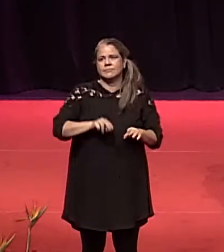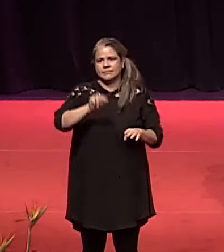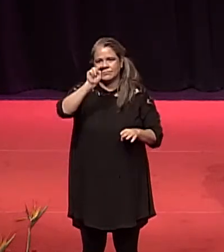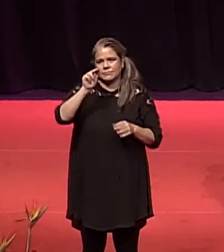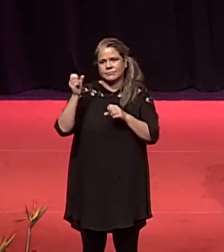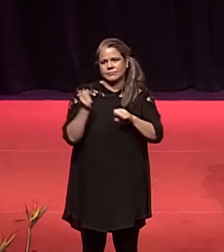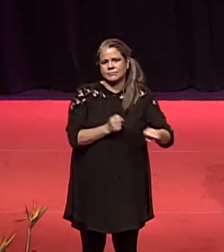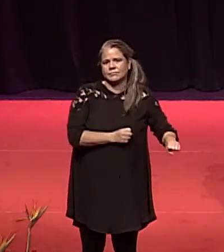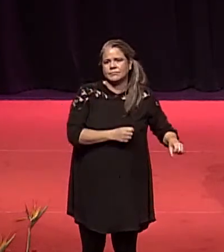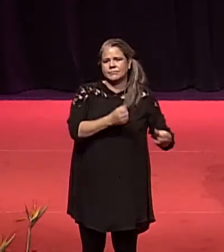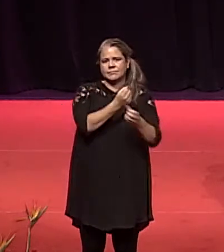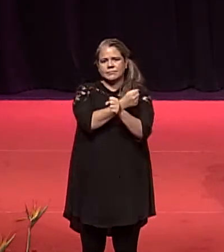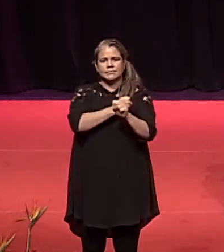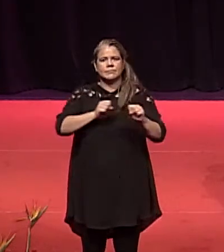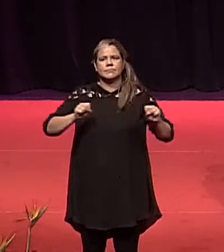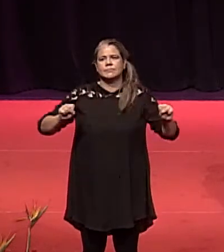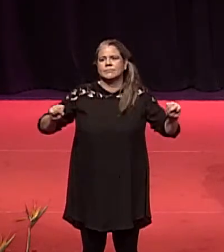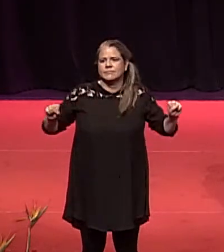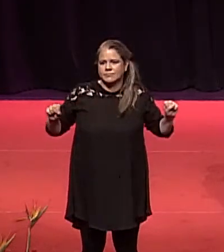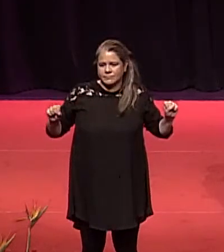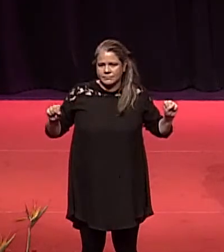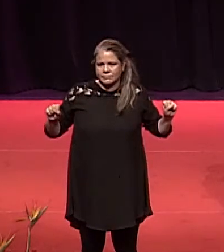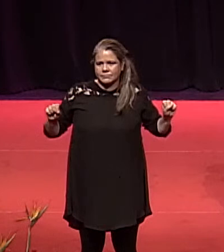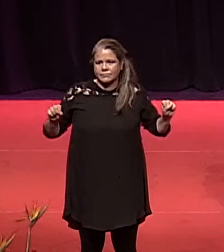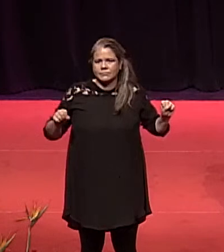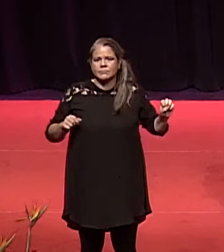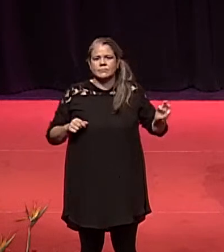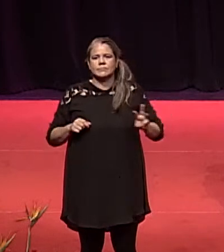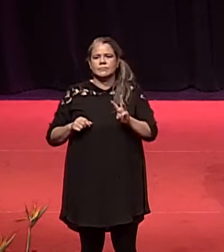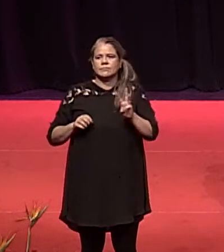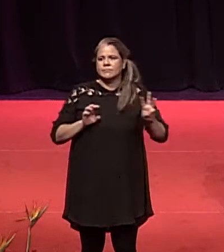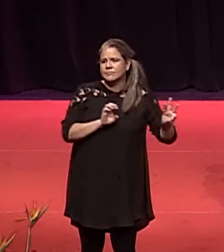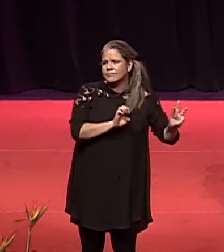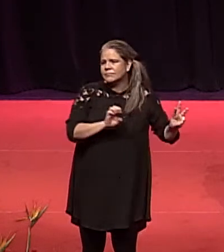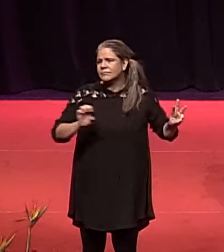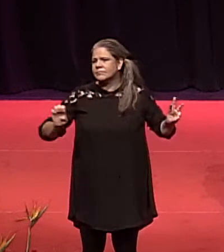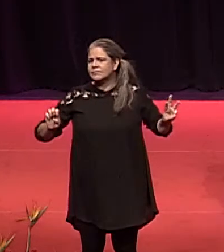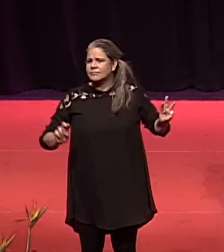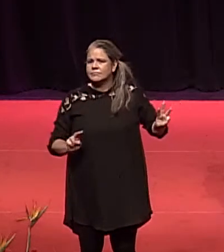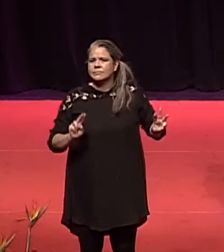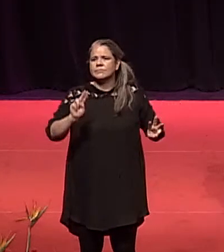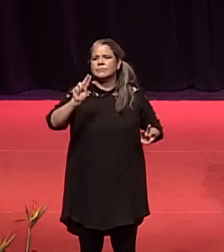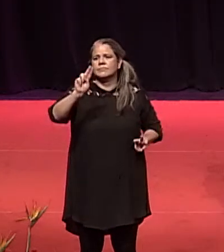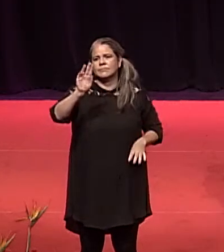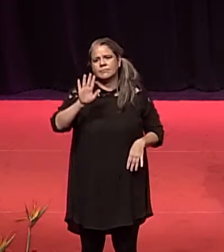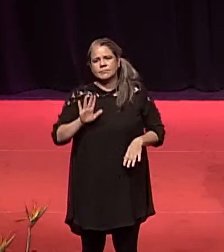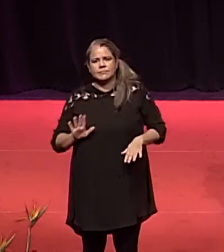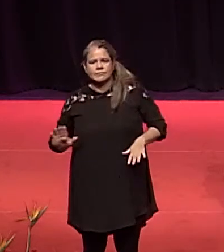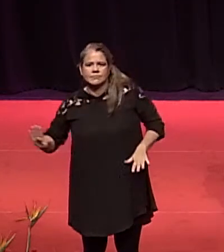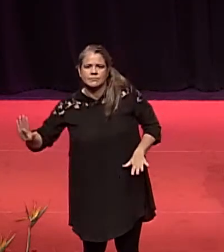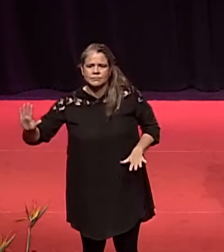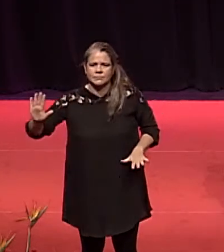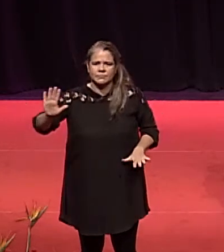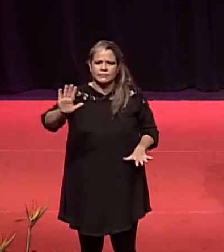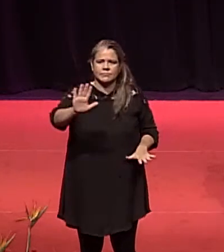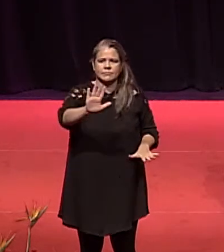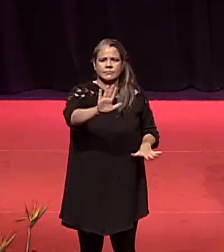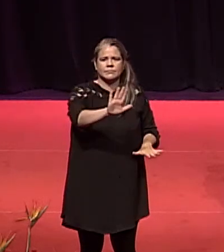se porte la gloire. Tournis poi tu